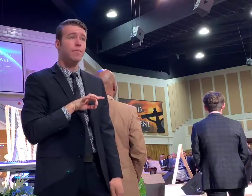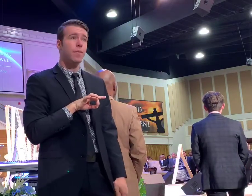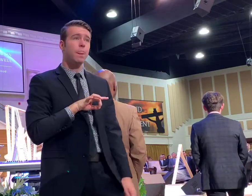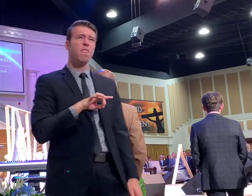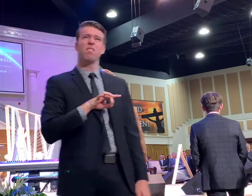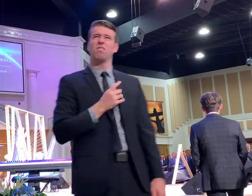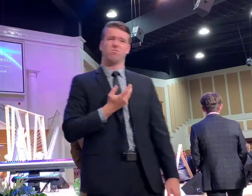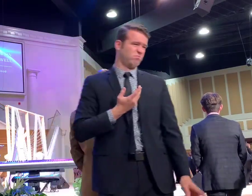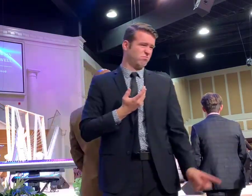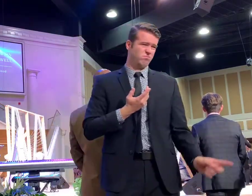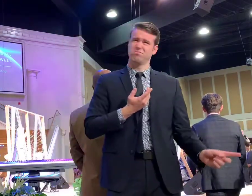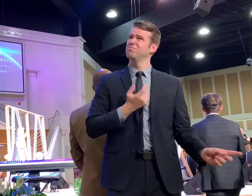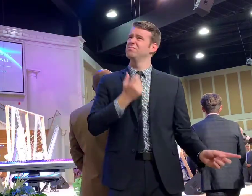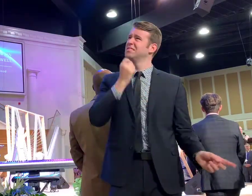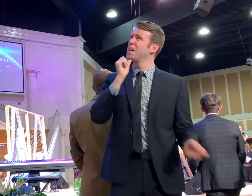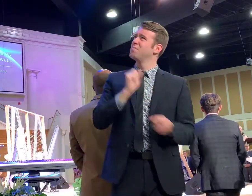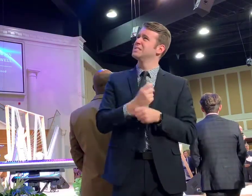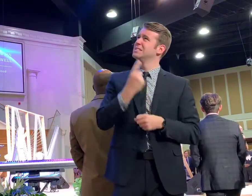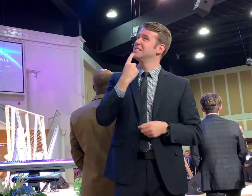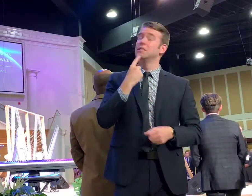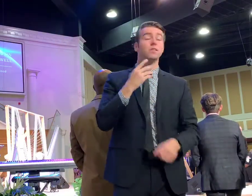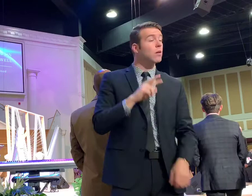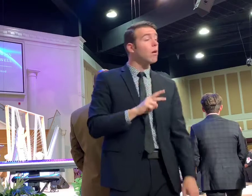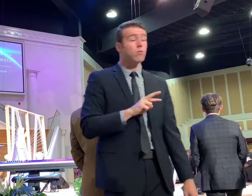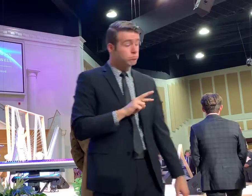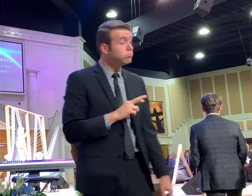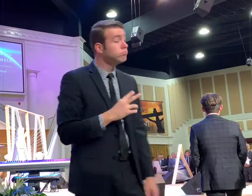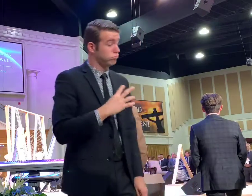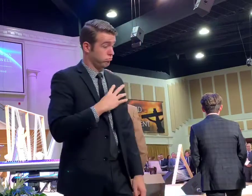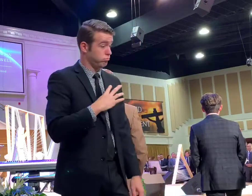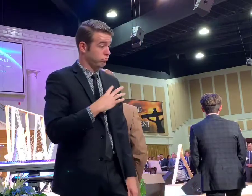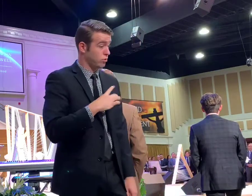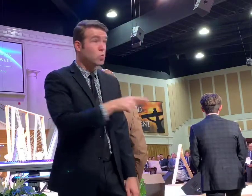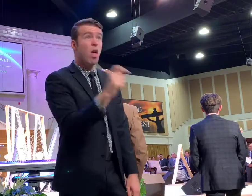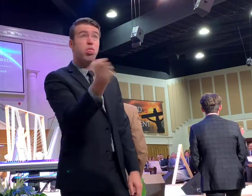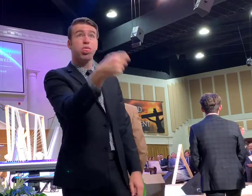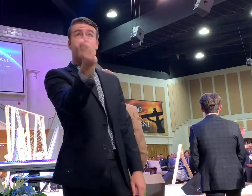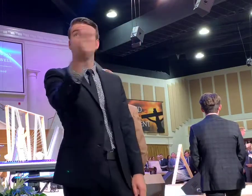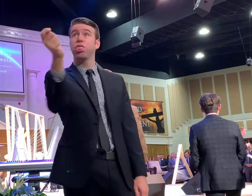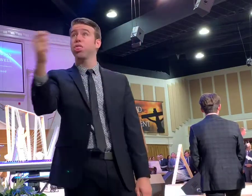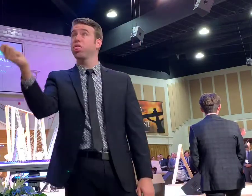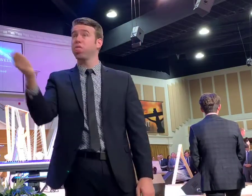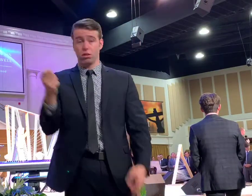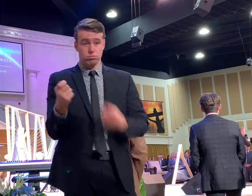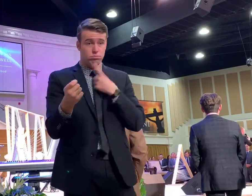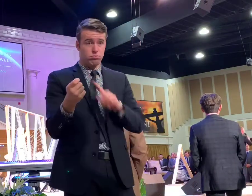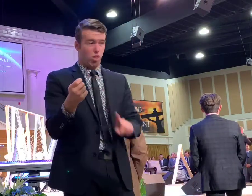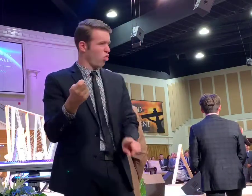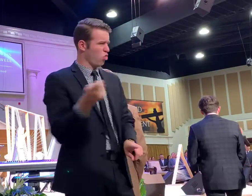Doesn't seem like it's useful. And God says, yeah, but it was useful when you needed it.